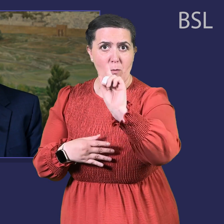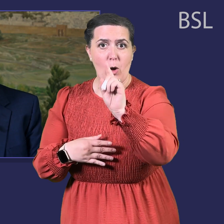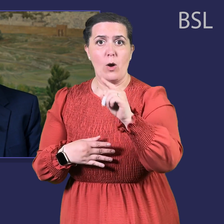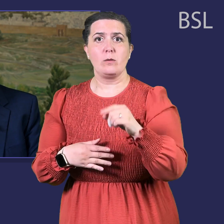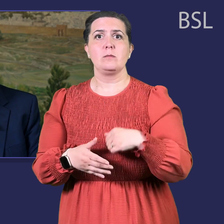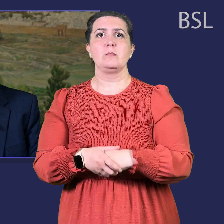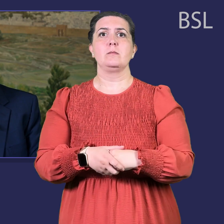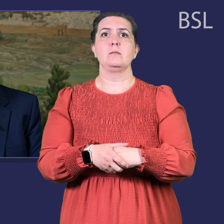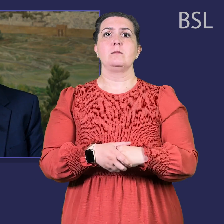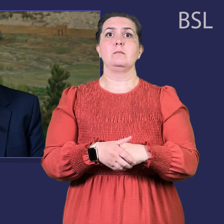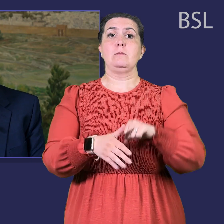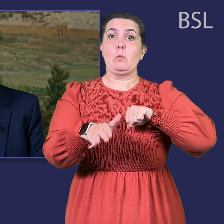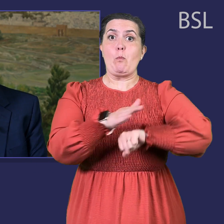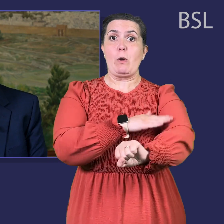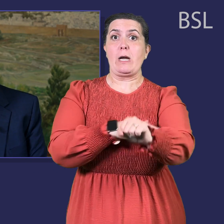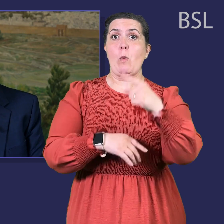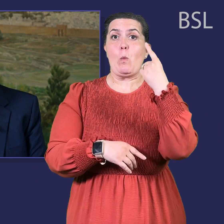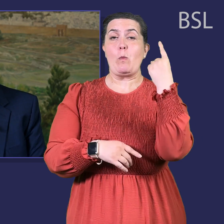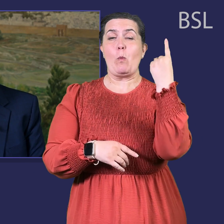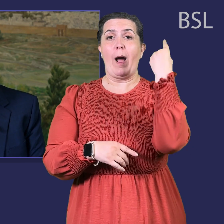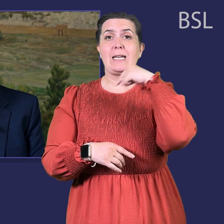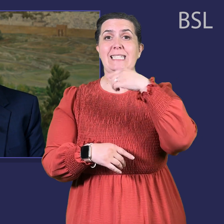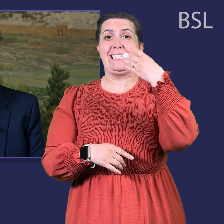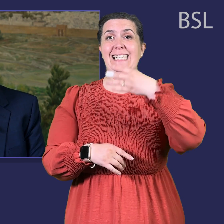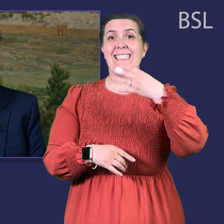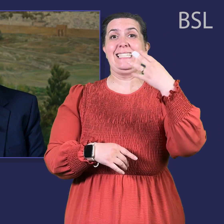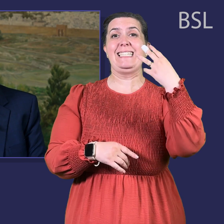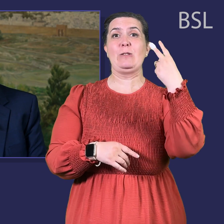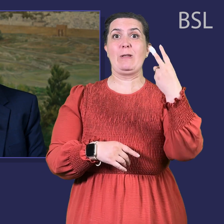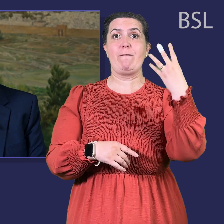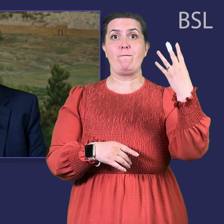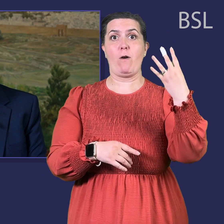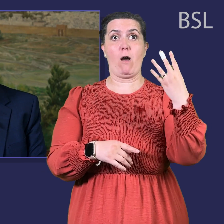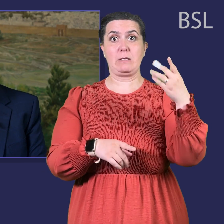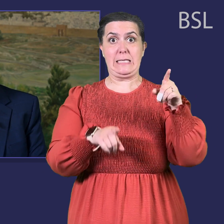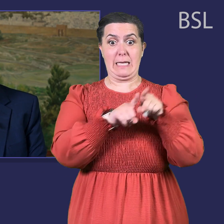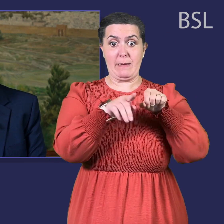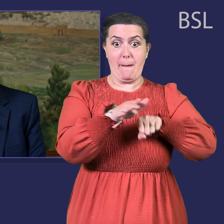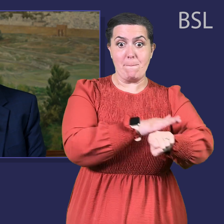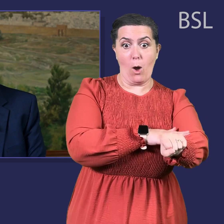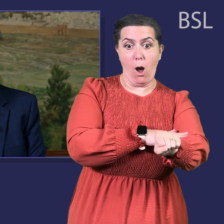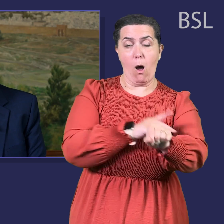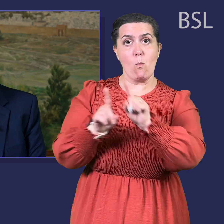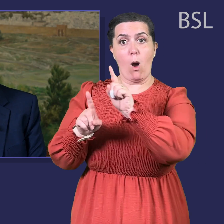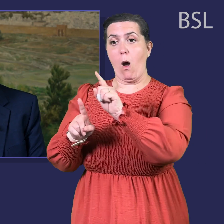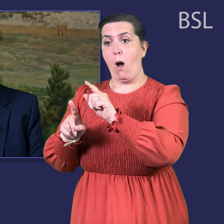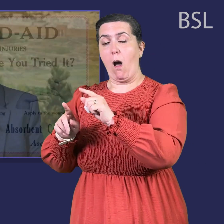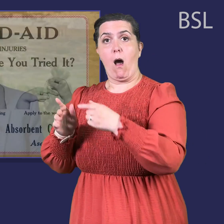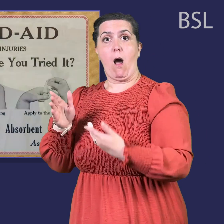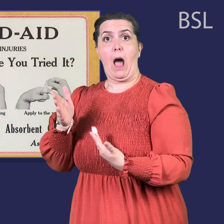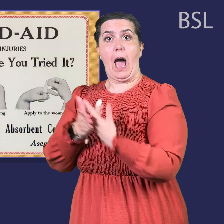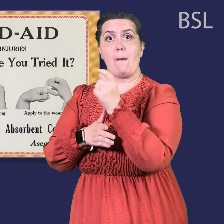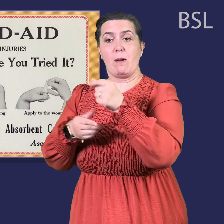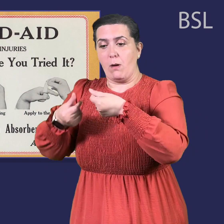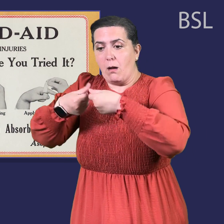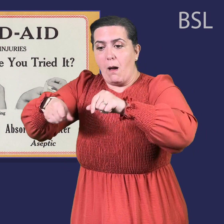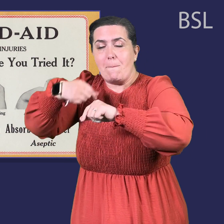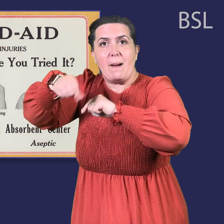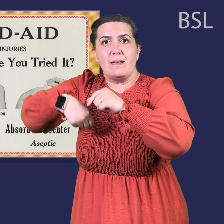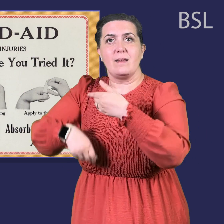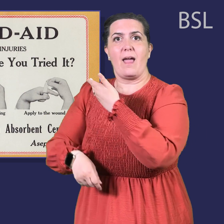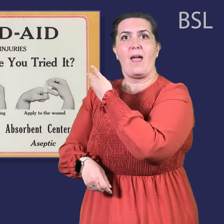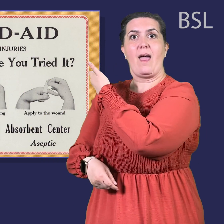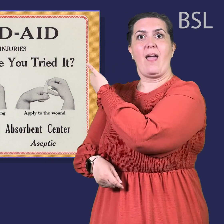should note that his 1924 birth was the year a little project called